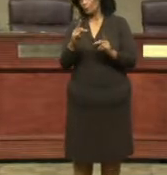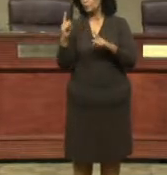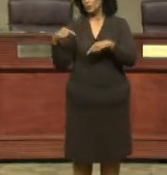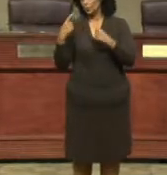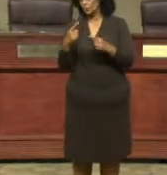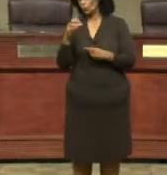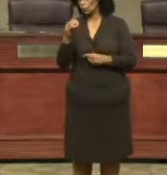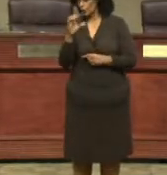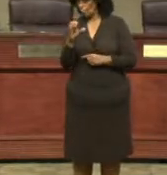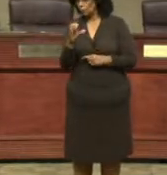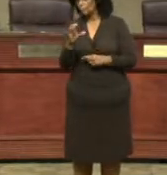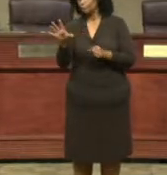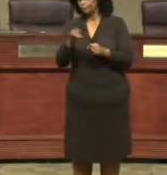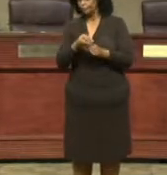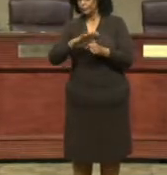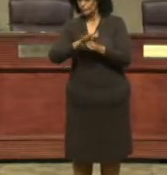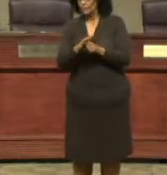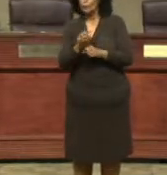County.